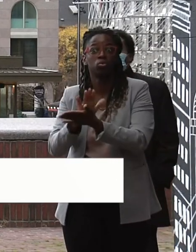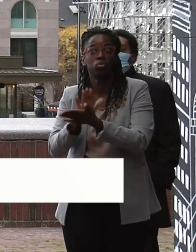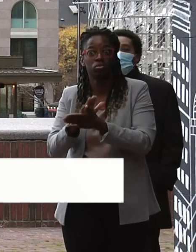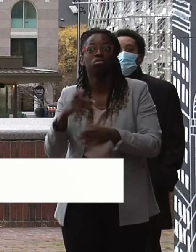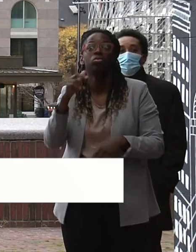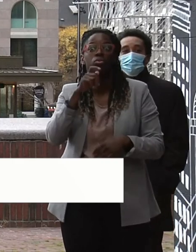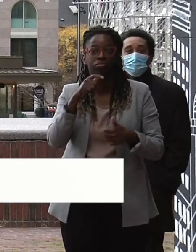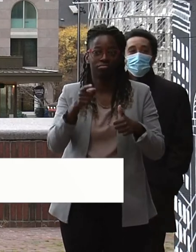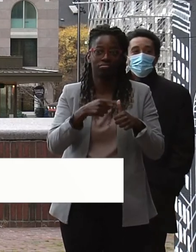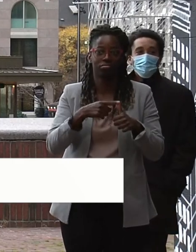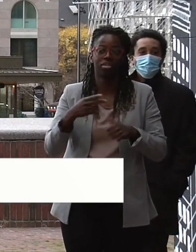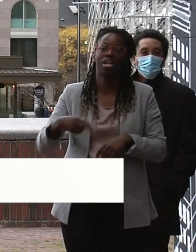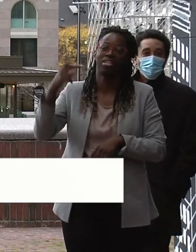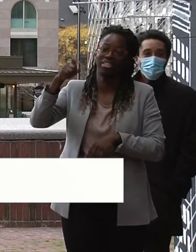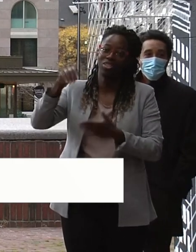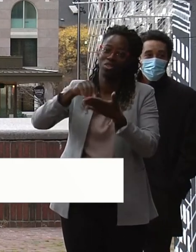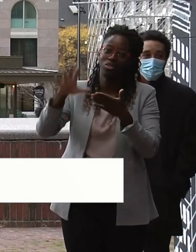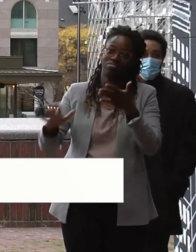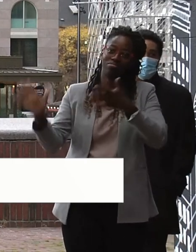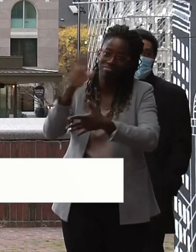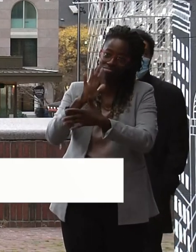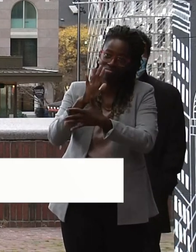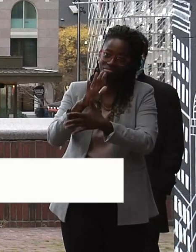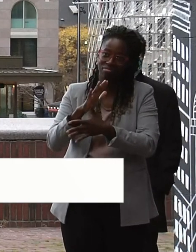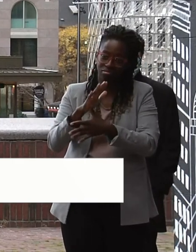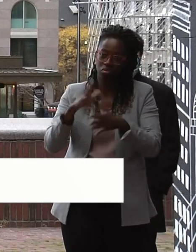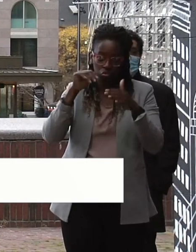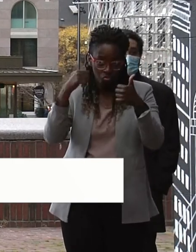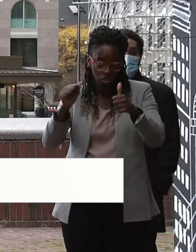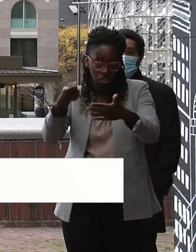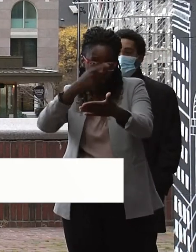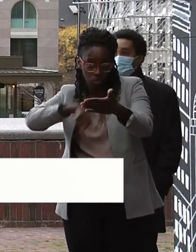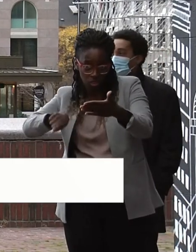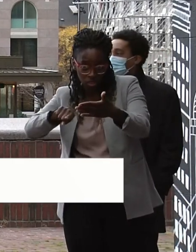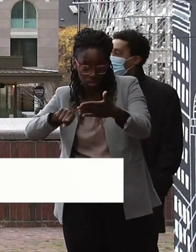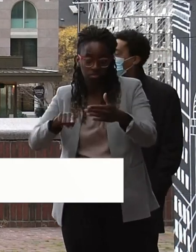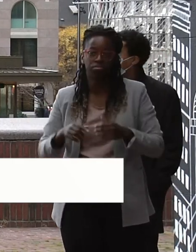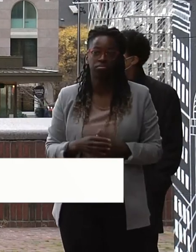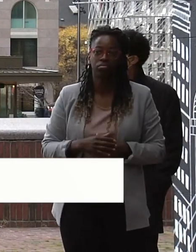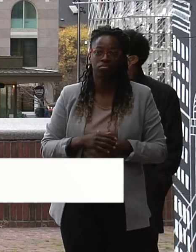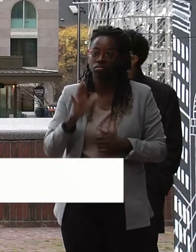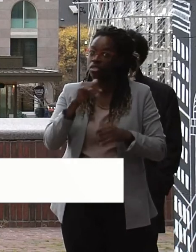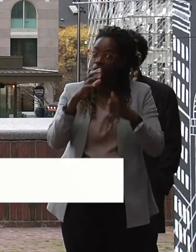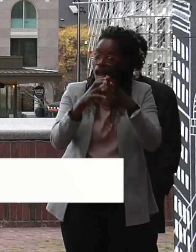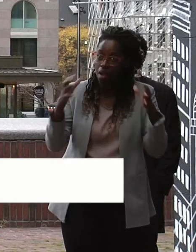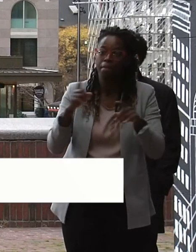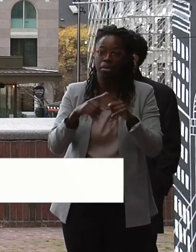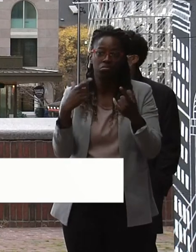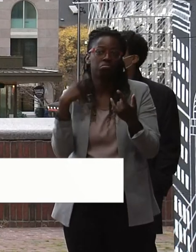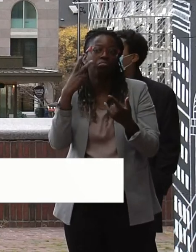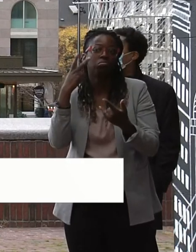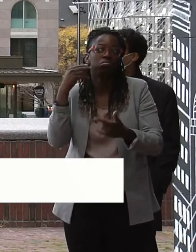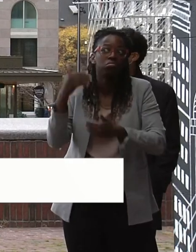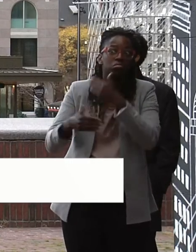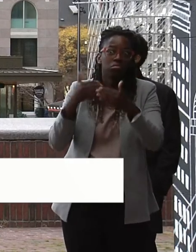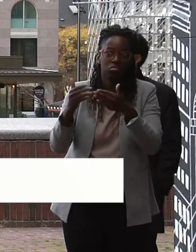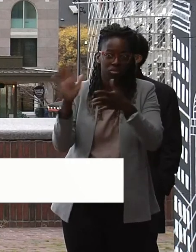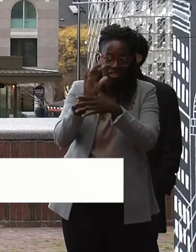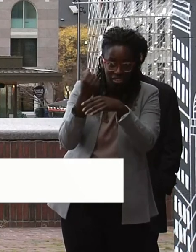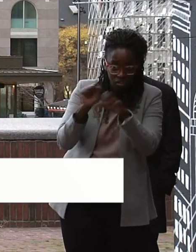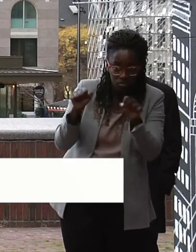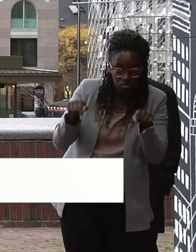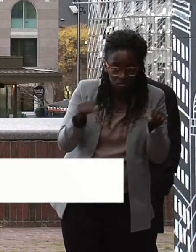some high-need students in school next week in a small number of kids, not a lot. But when we feel it's safe, right now in Boston, I don't feel safe and